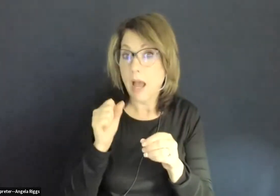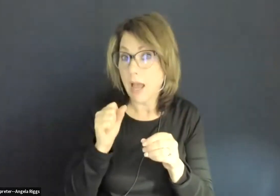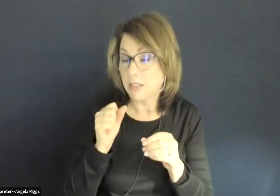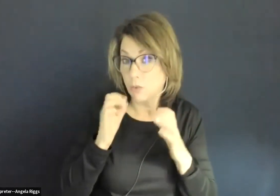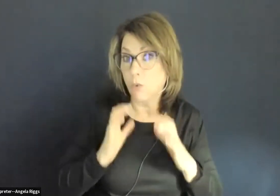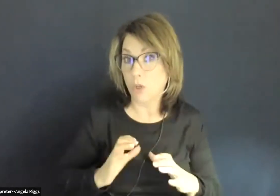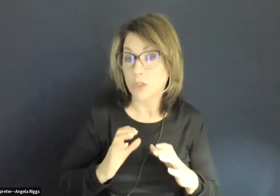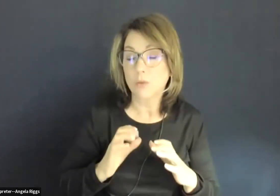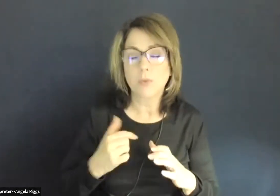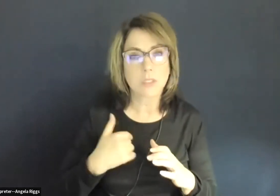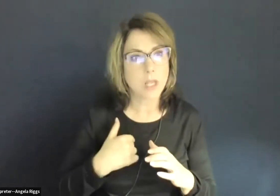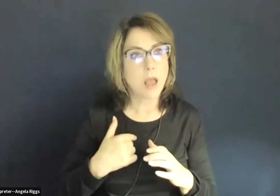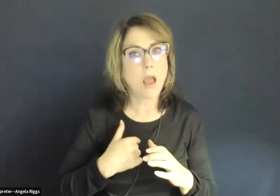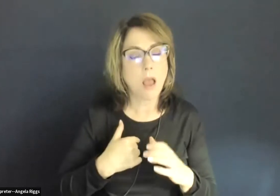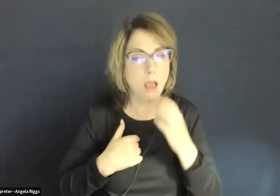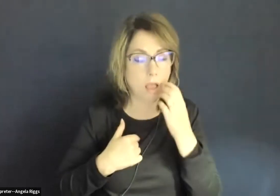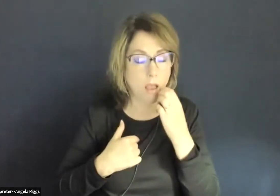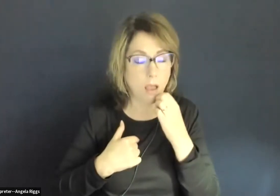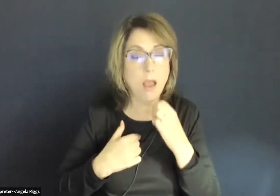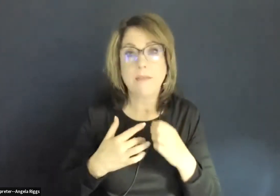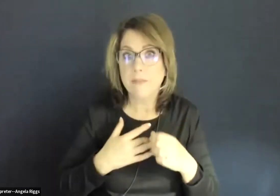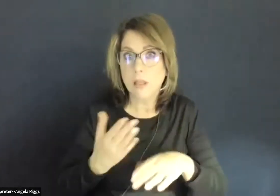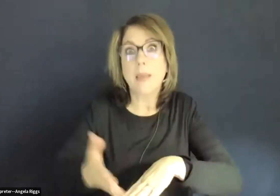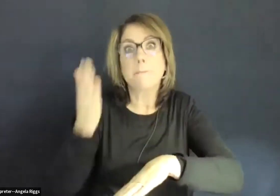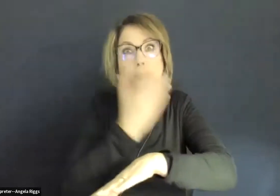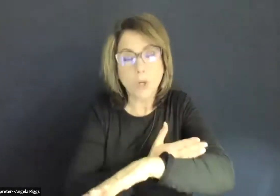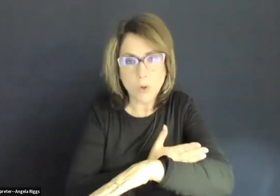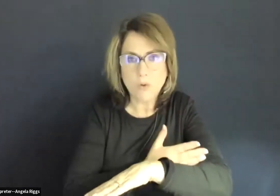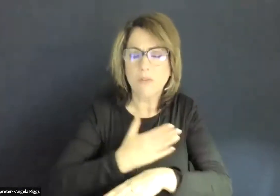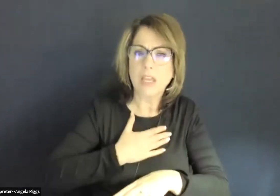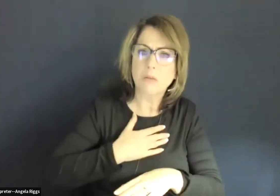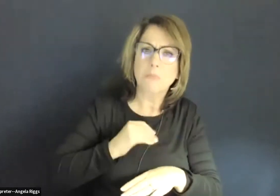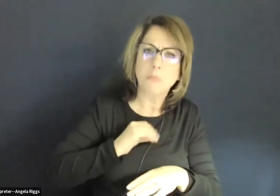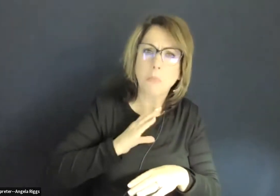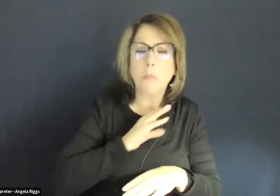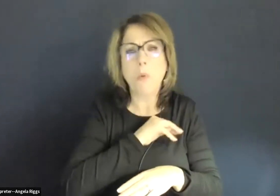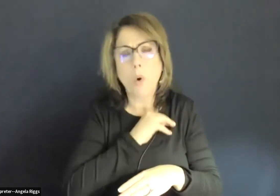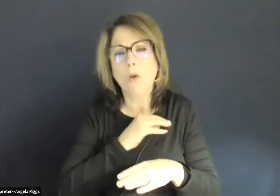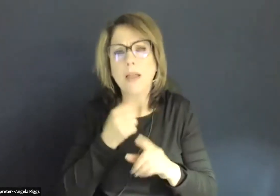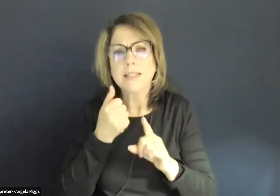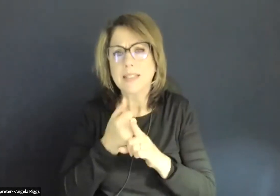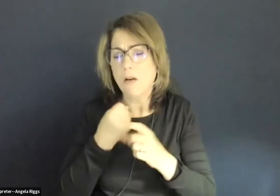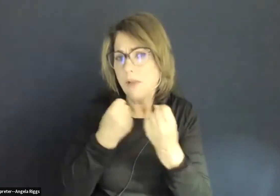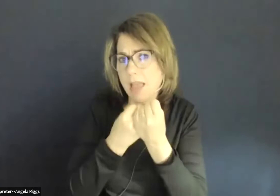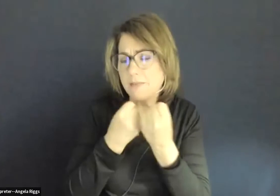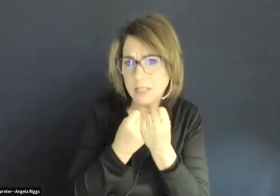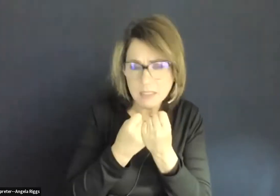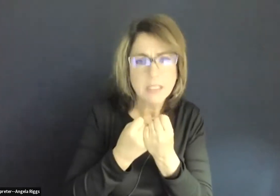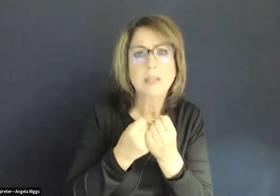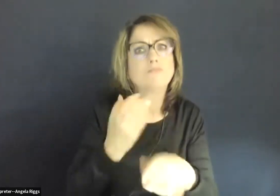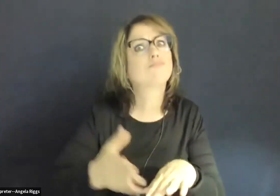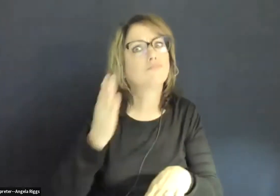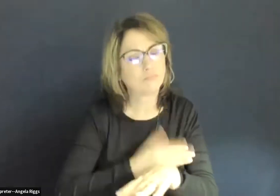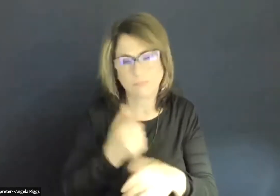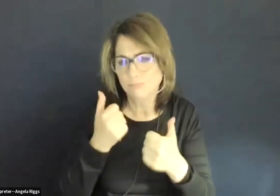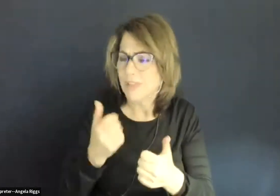been such an improvement in moral and self-advocacy. Awesome. Thank